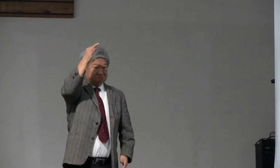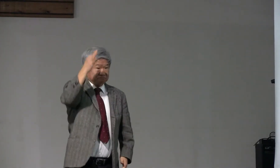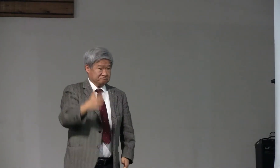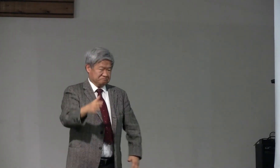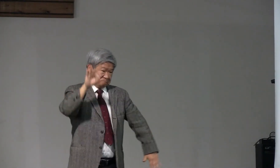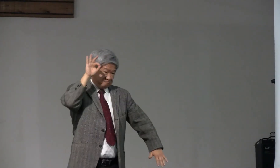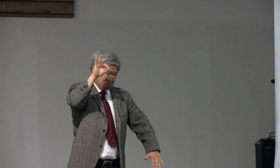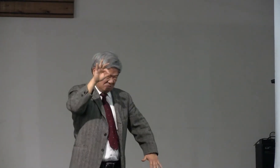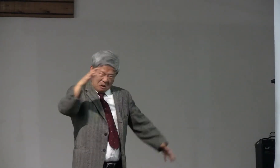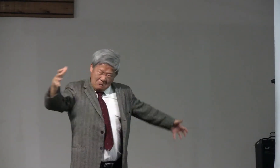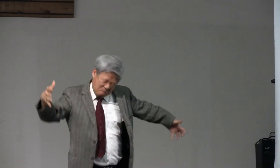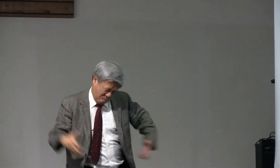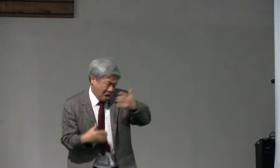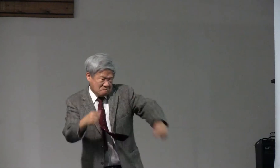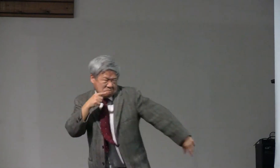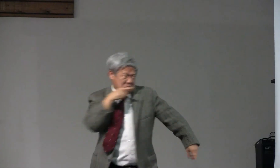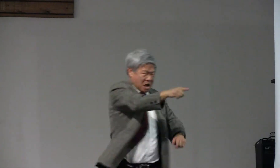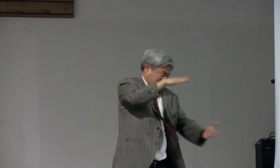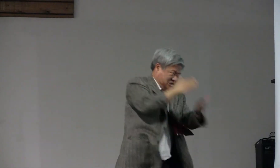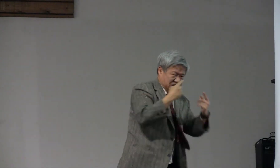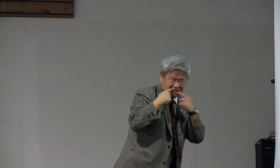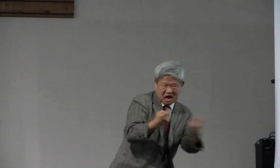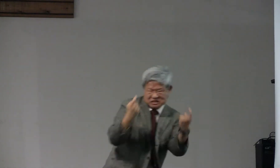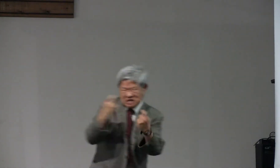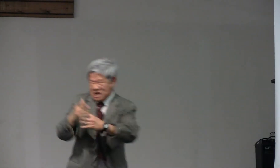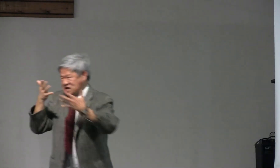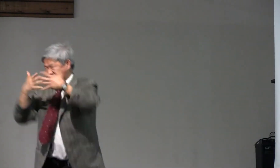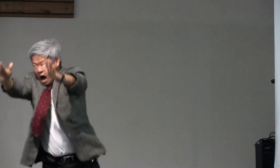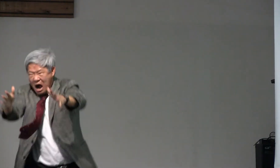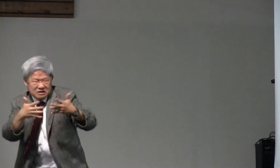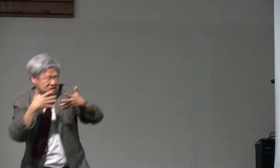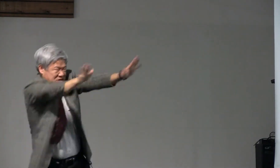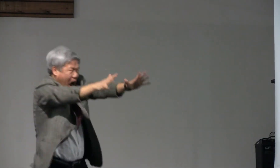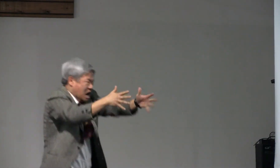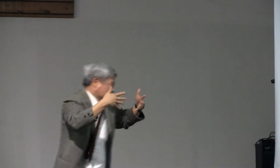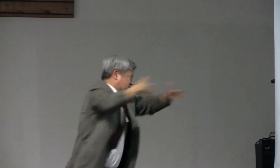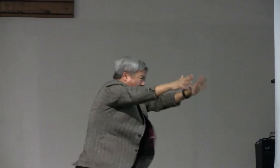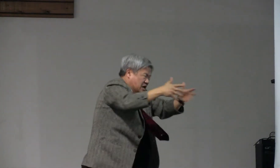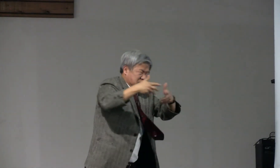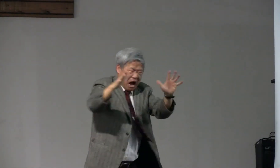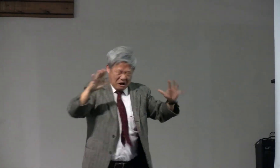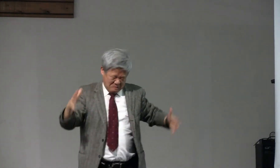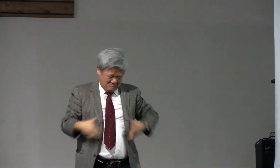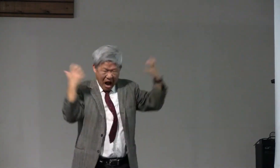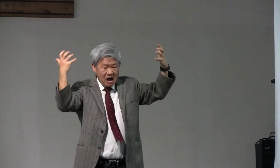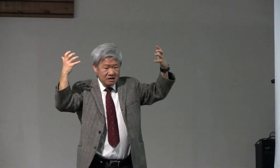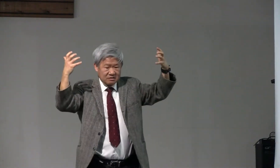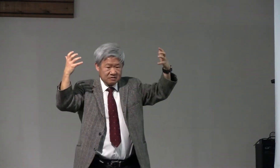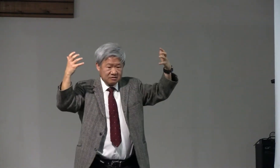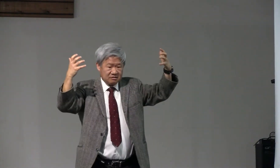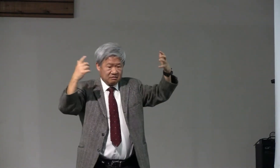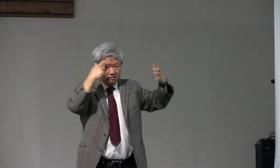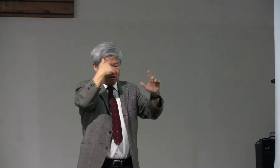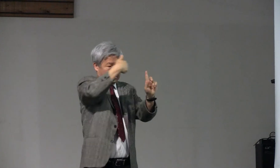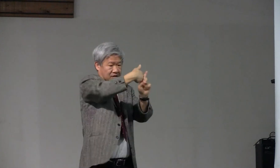when someone in authority becomes angry, it can cause bad consequences. A father being angry with his family, a teacher with